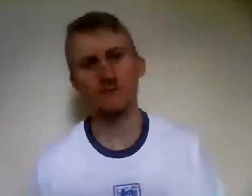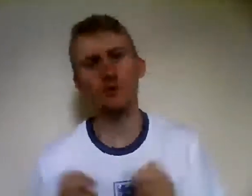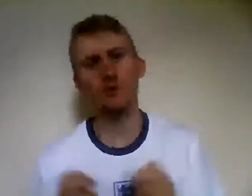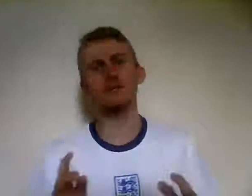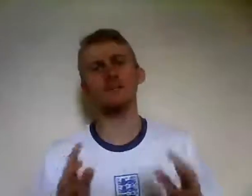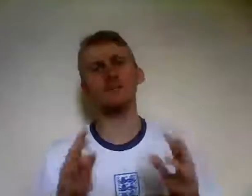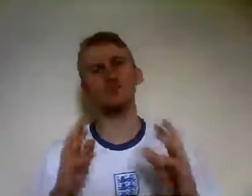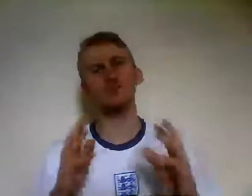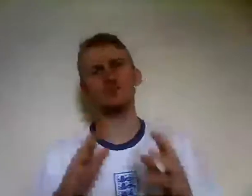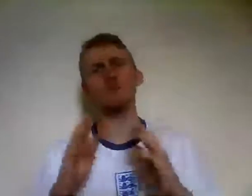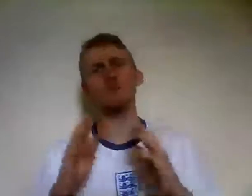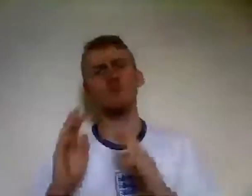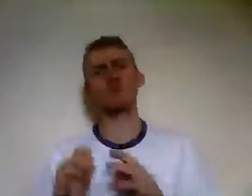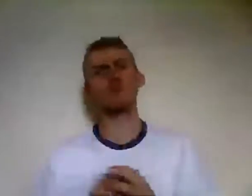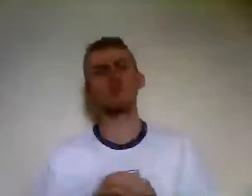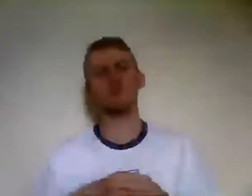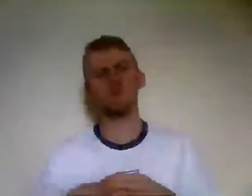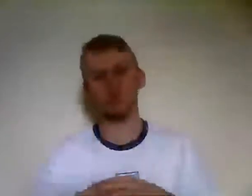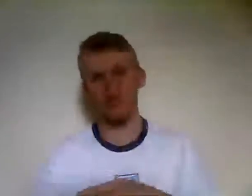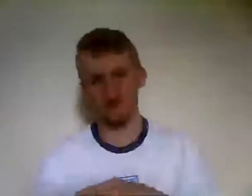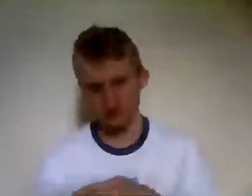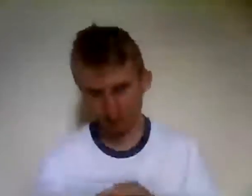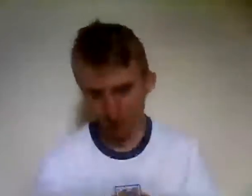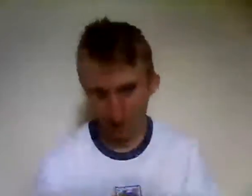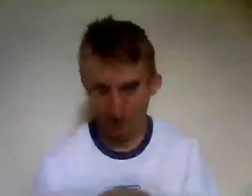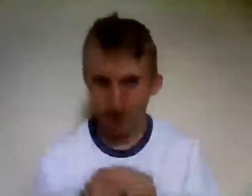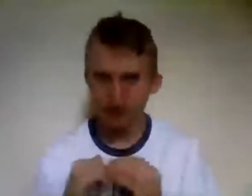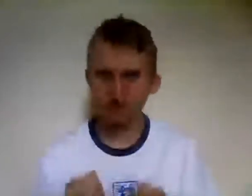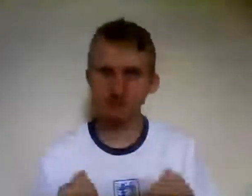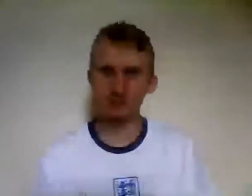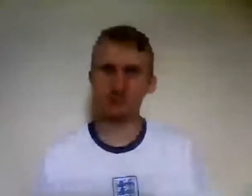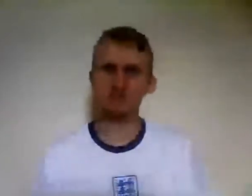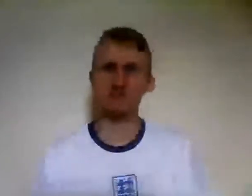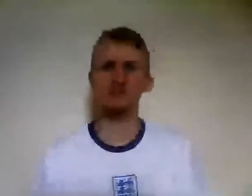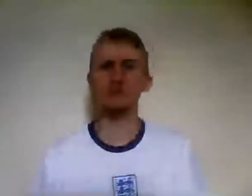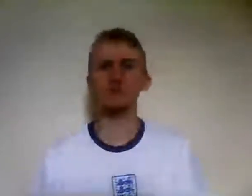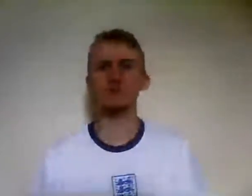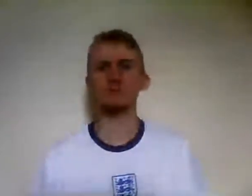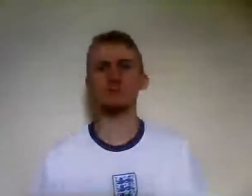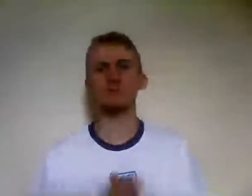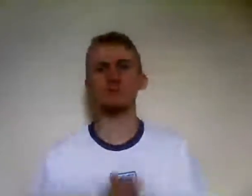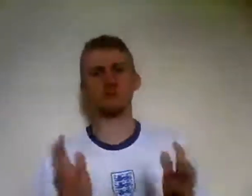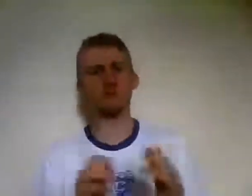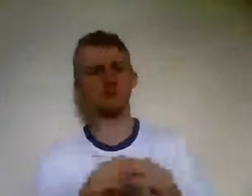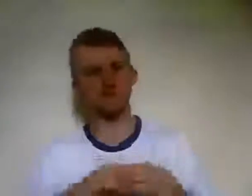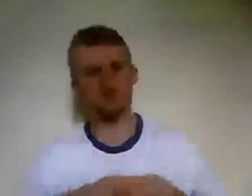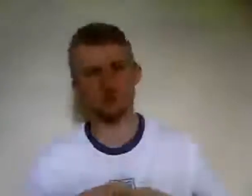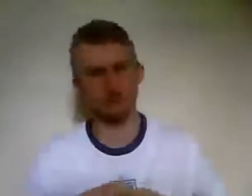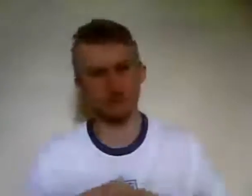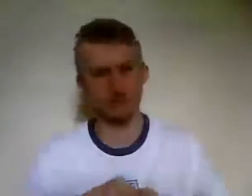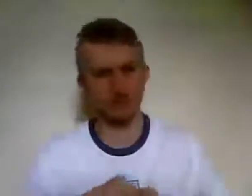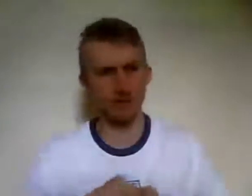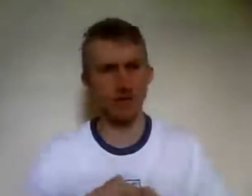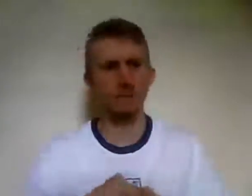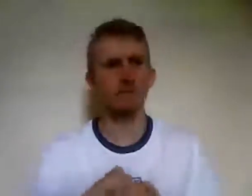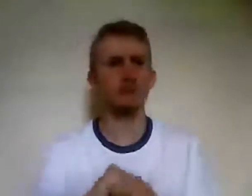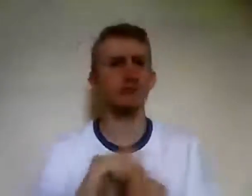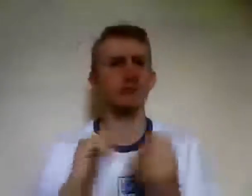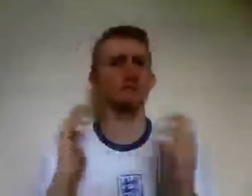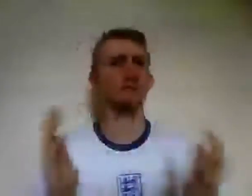1962. They joined Division 1 of the Southern League. In 1969, they were promoted to the Premier Division of the Southern League, but the joy